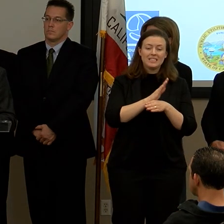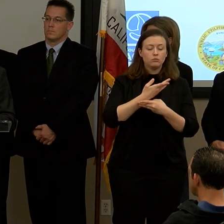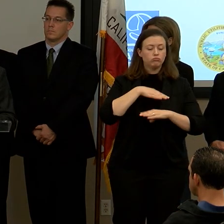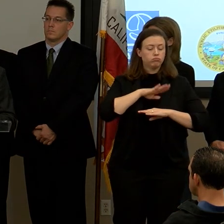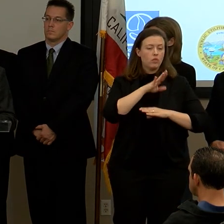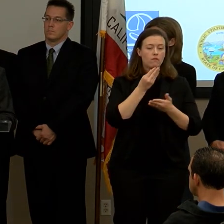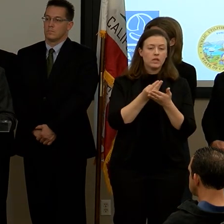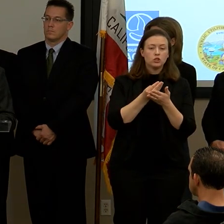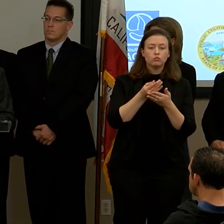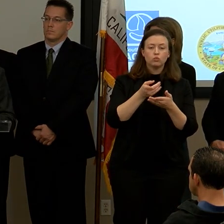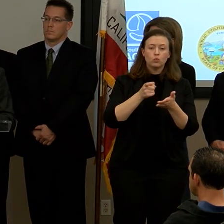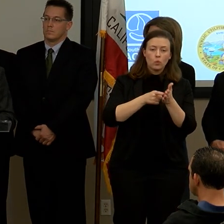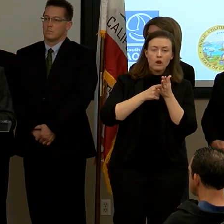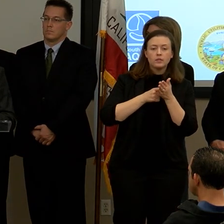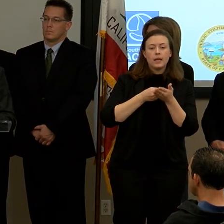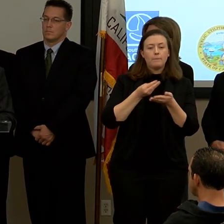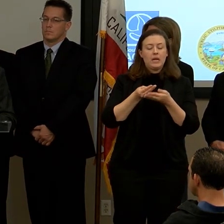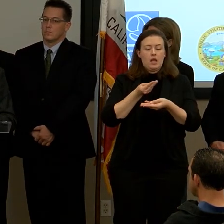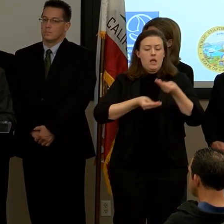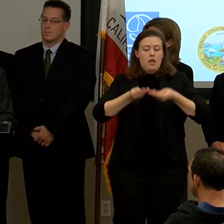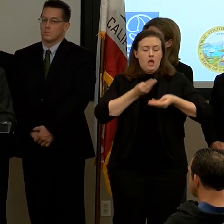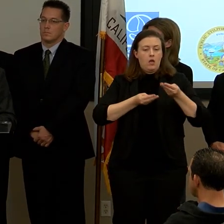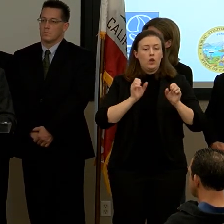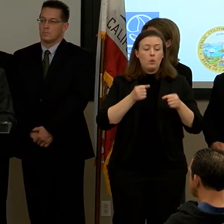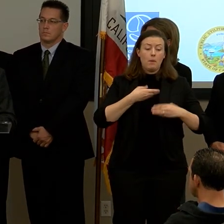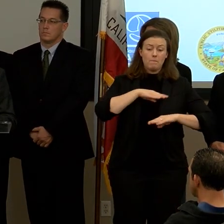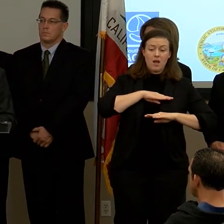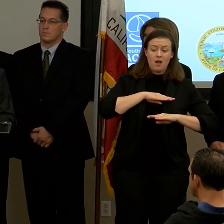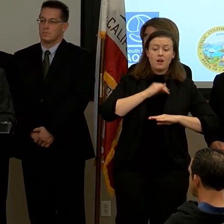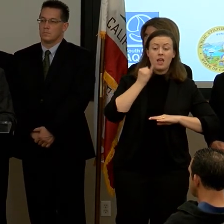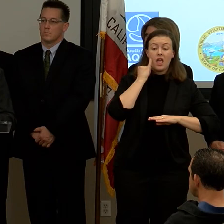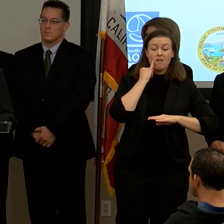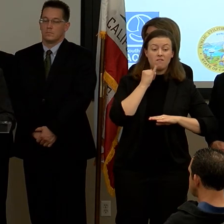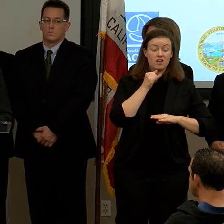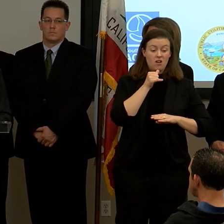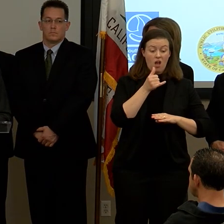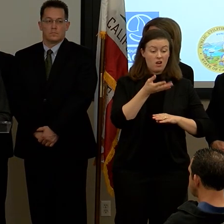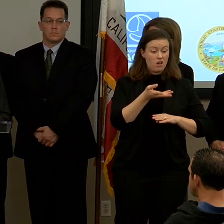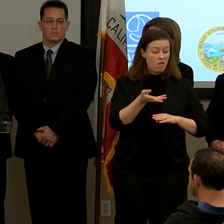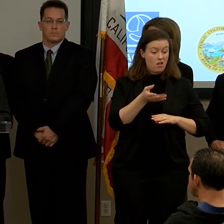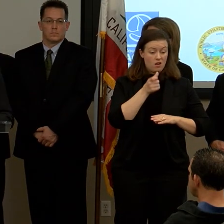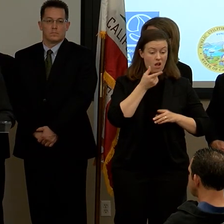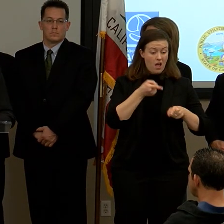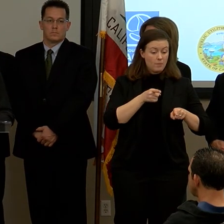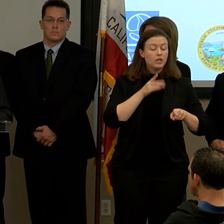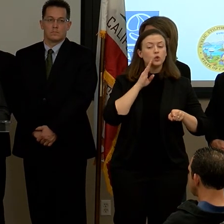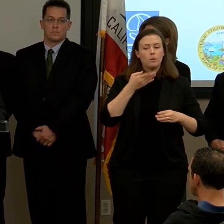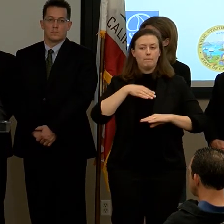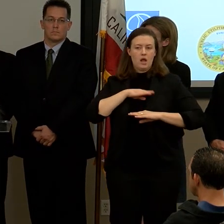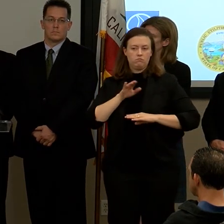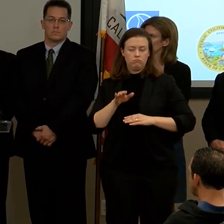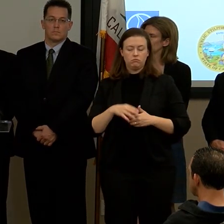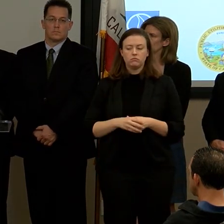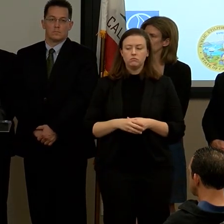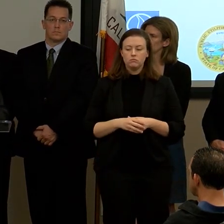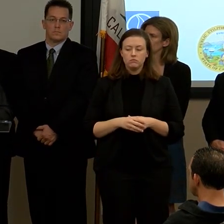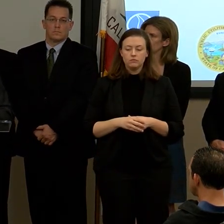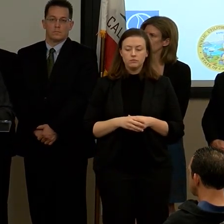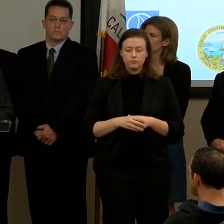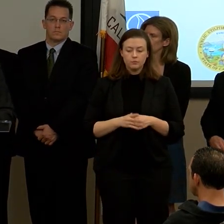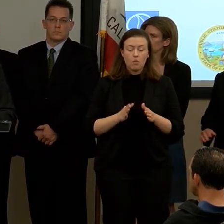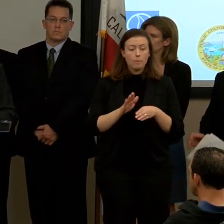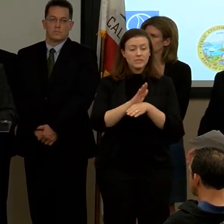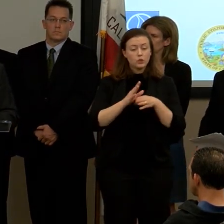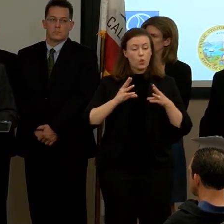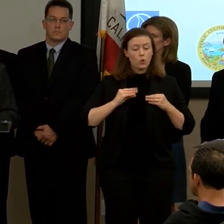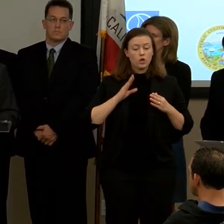and operating expenses which could have been met if the disaster had not occurred. We encourage small business owners to